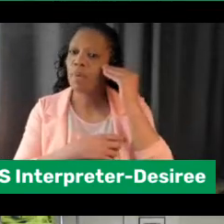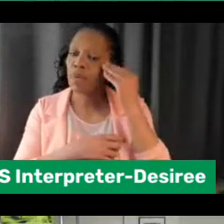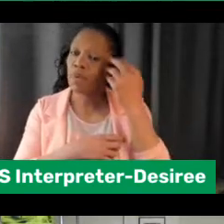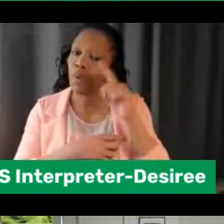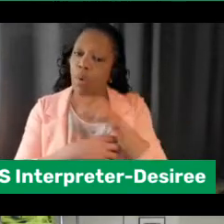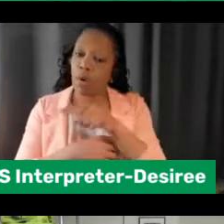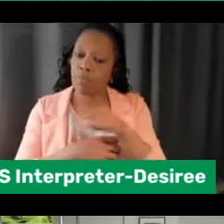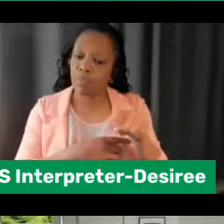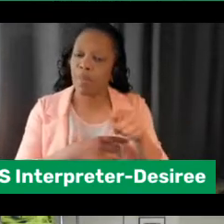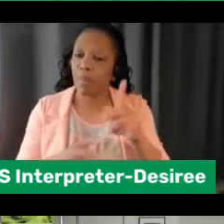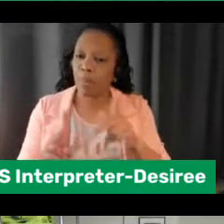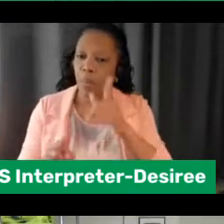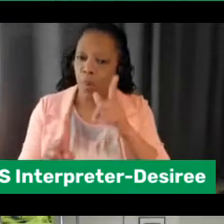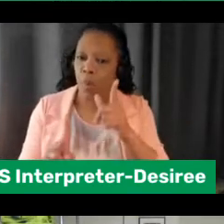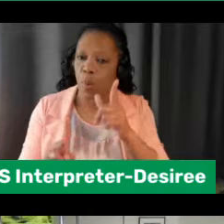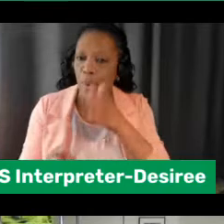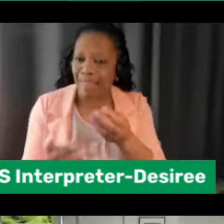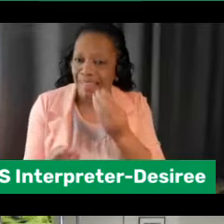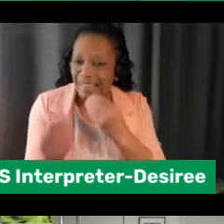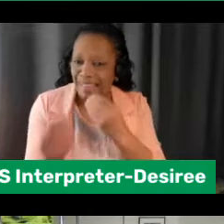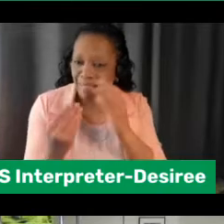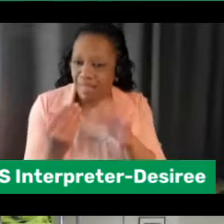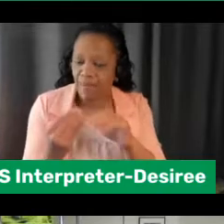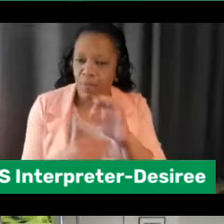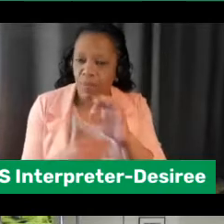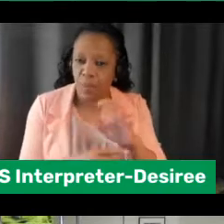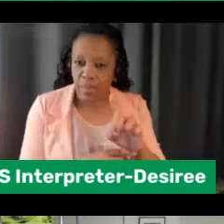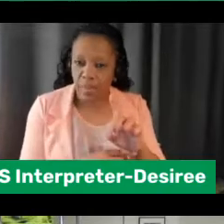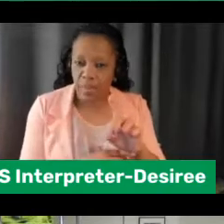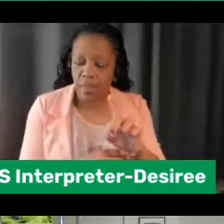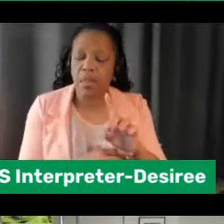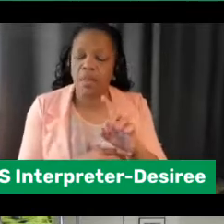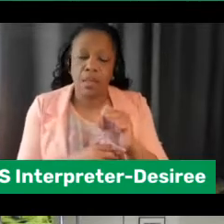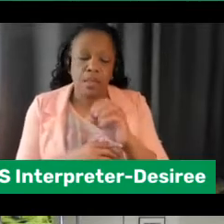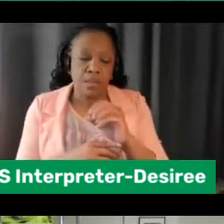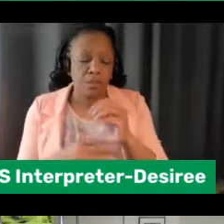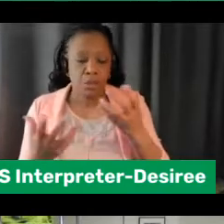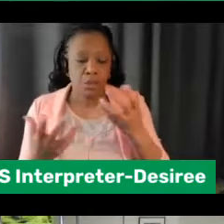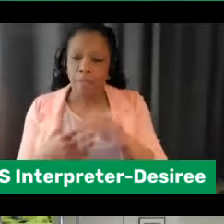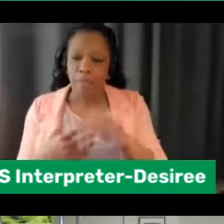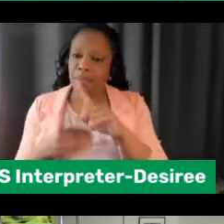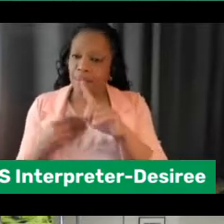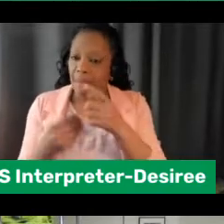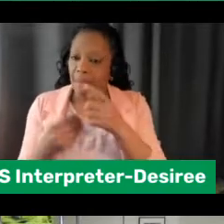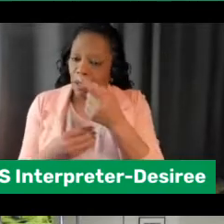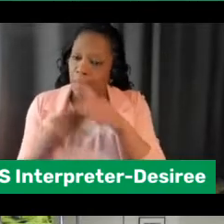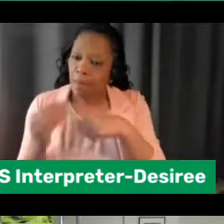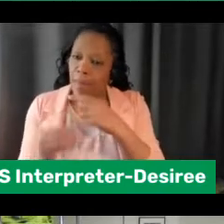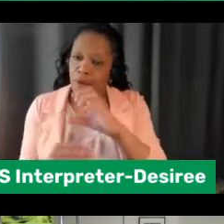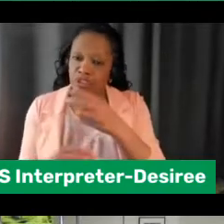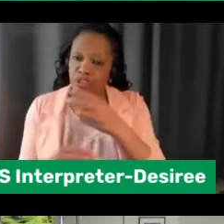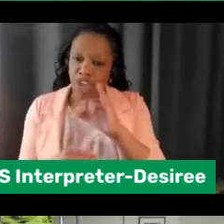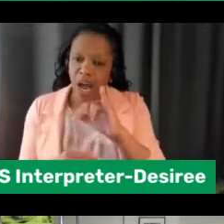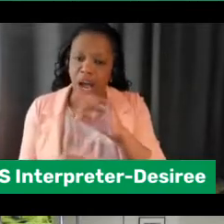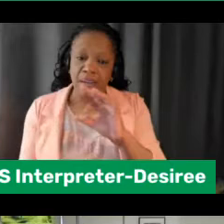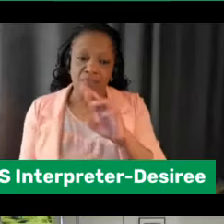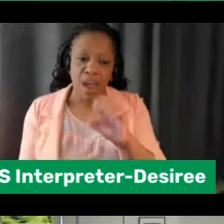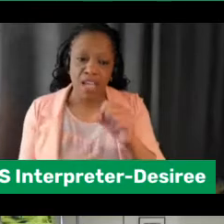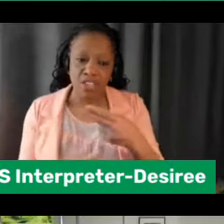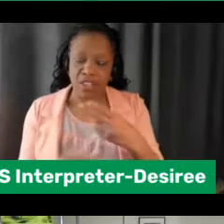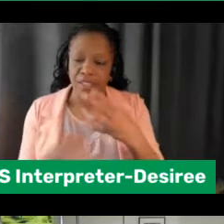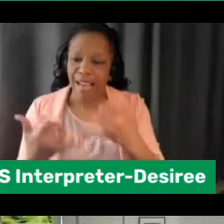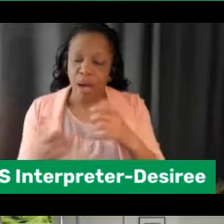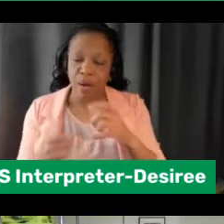bit about ChiFresh, and I'll pass it back to Martin to talk about